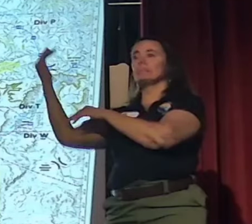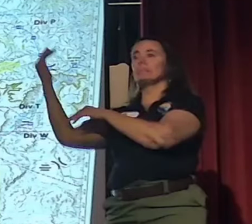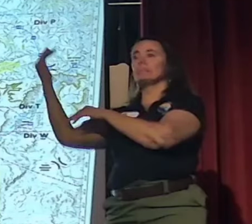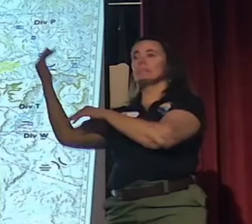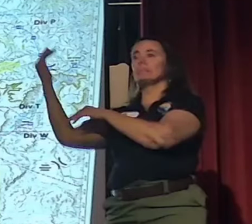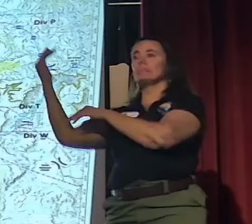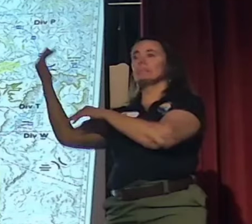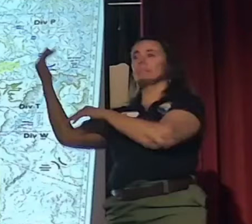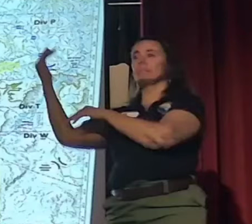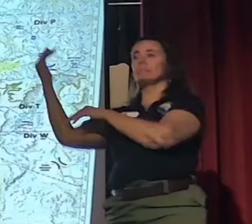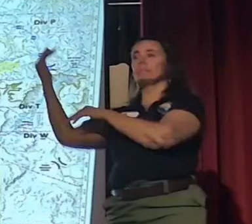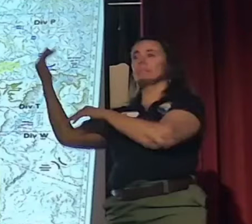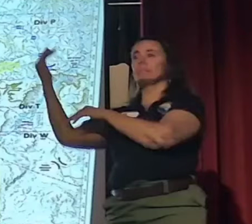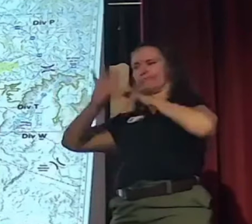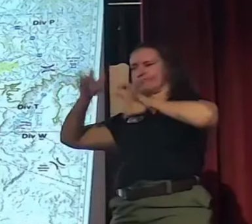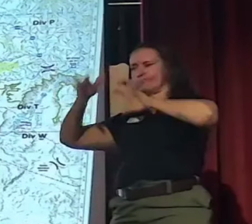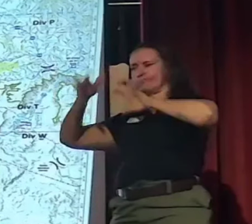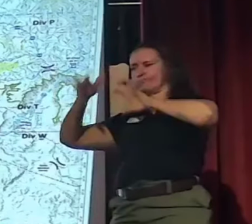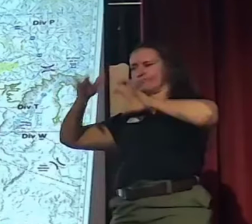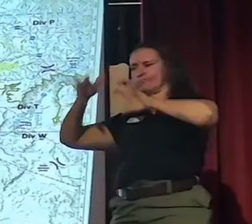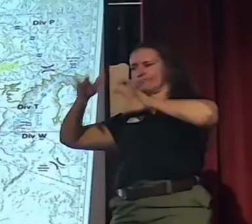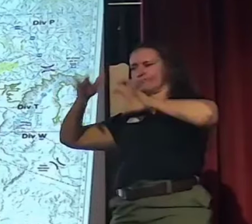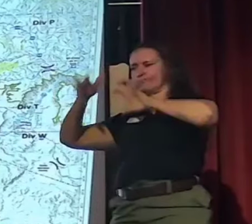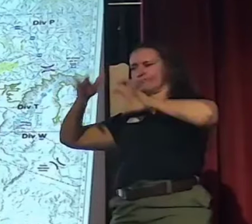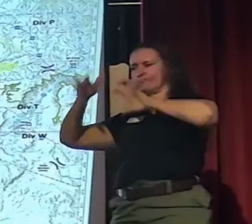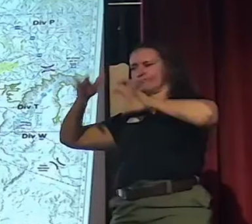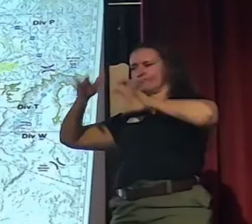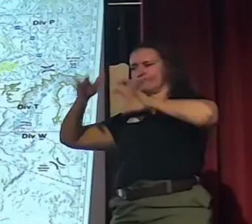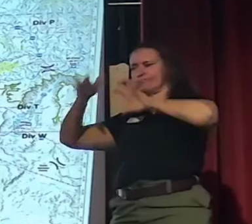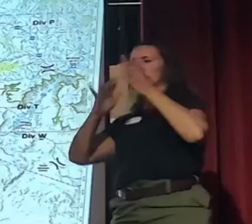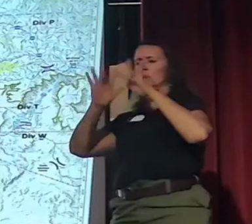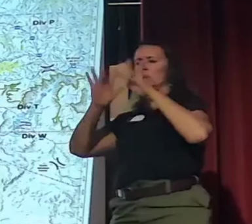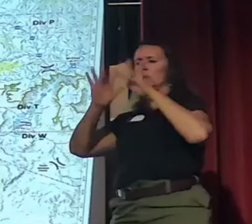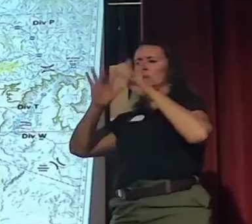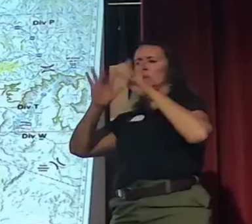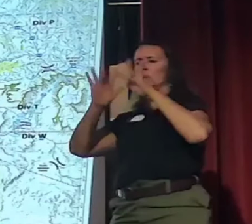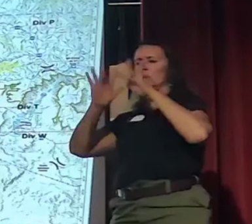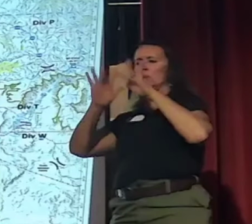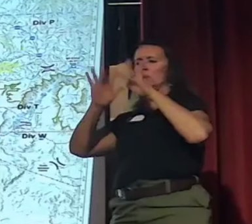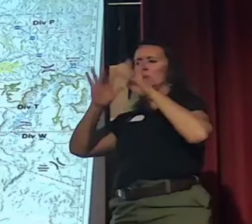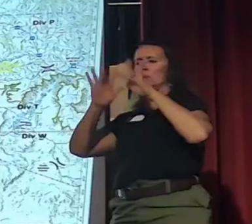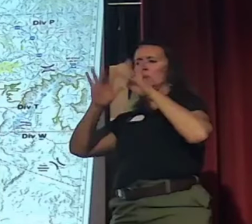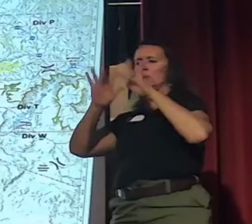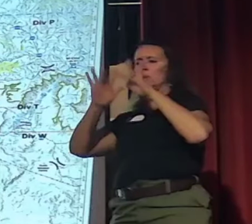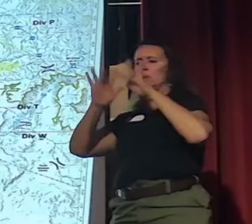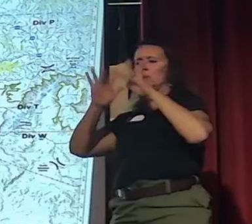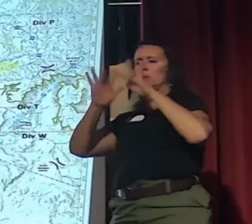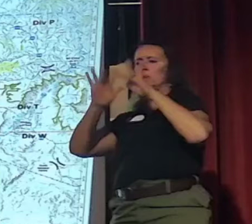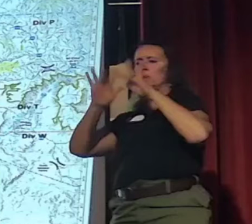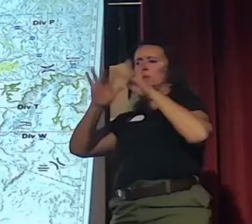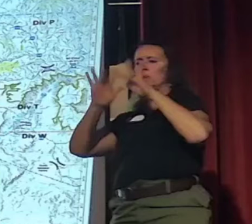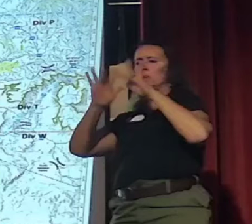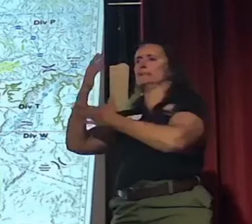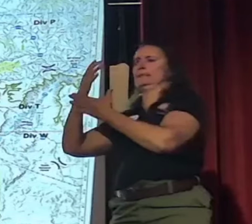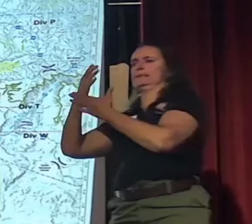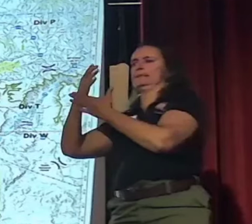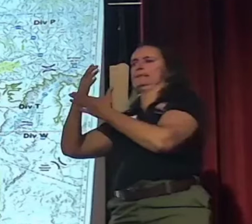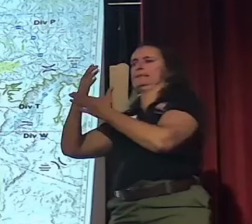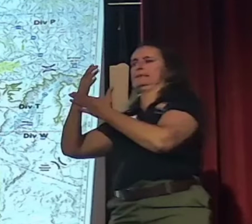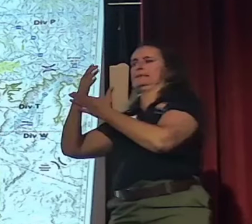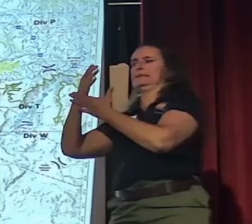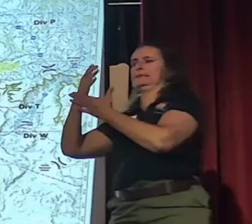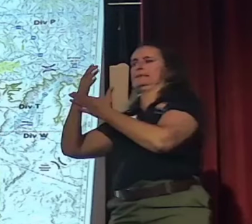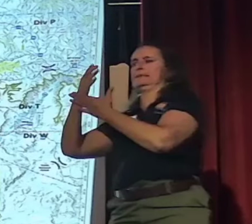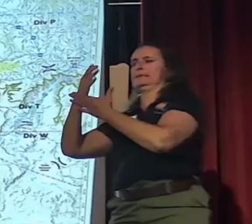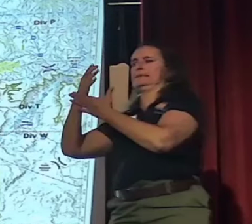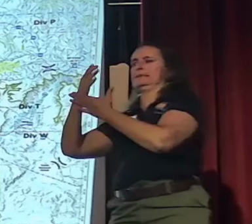It's broken. There's areas with lots of fuel. There's areas with limited fuel. It's just rough. We can't put firefighters in there. So what we need